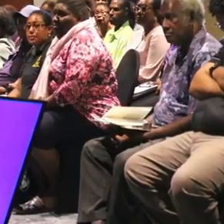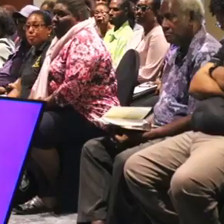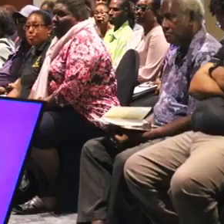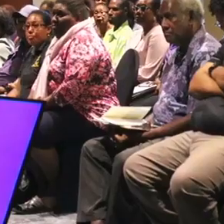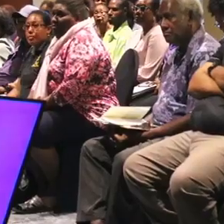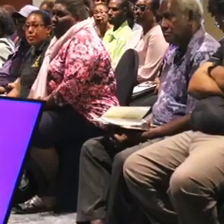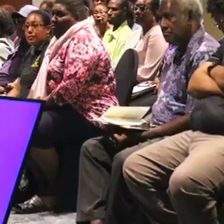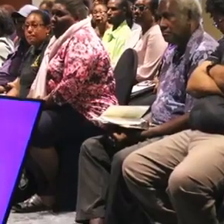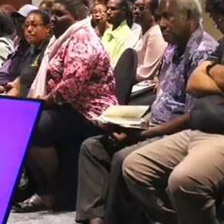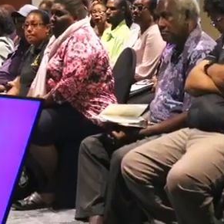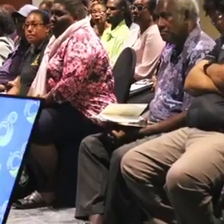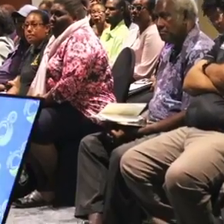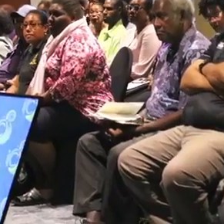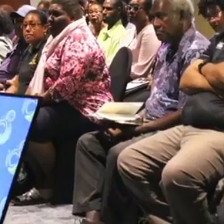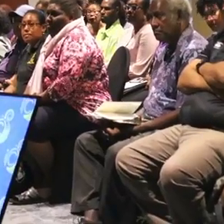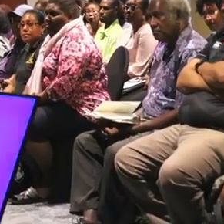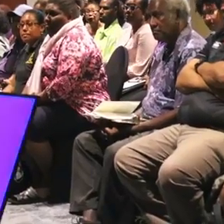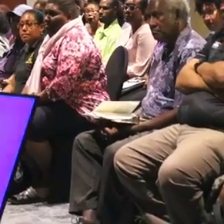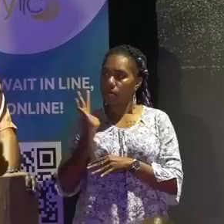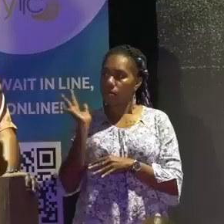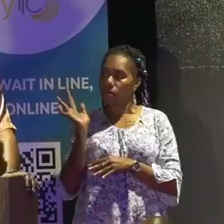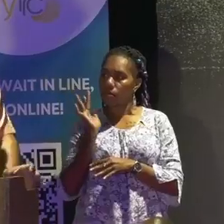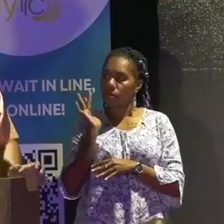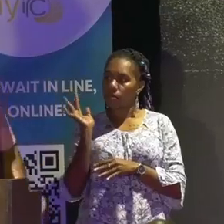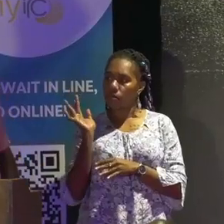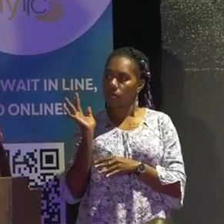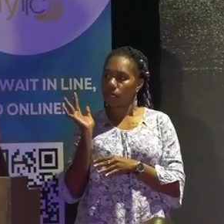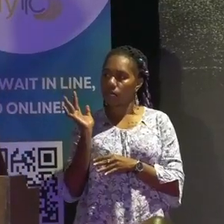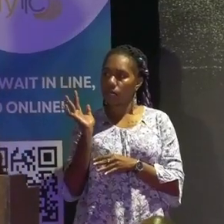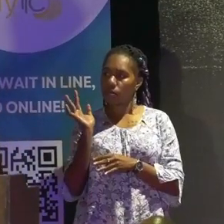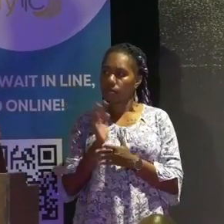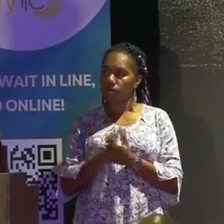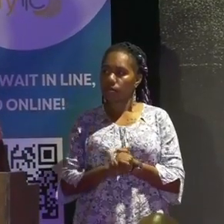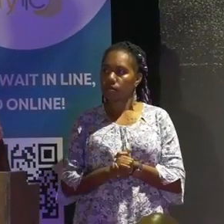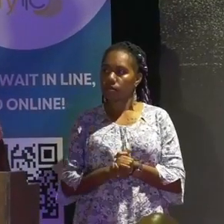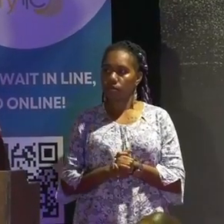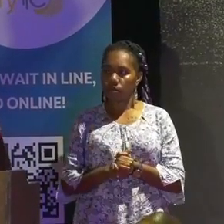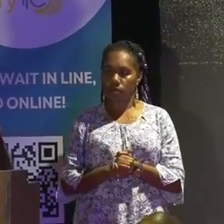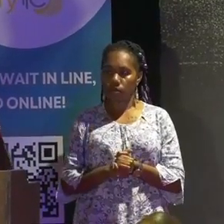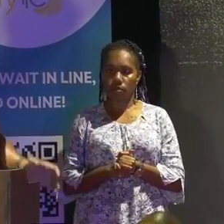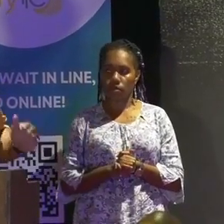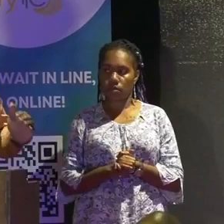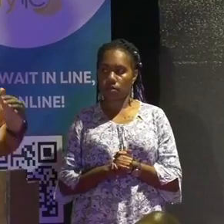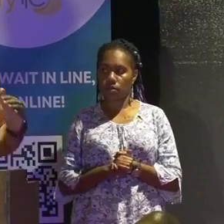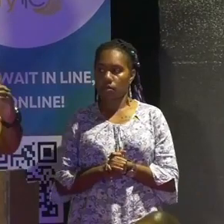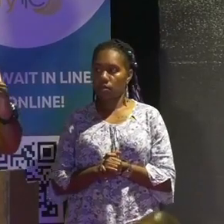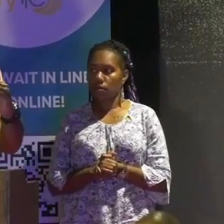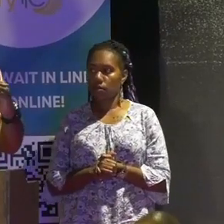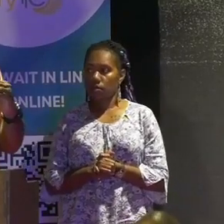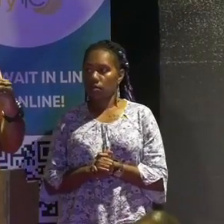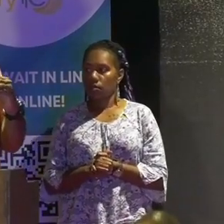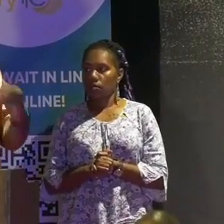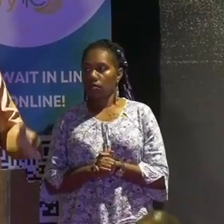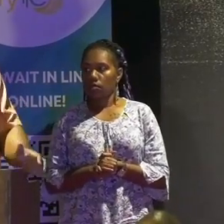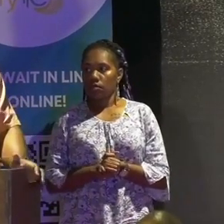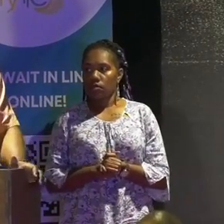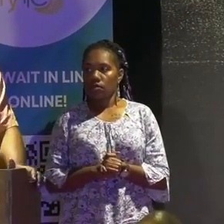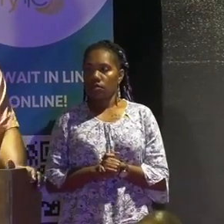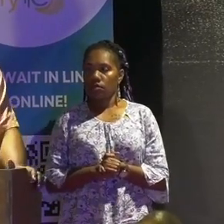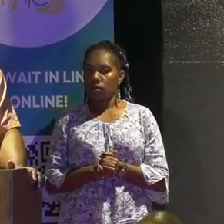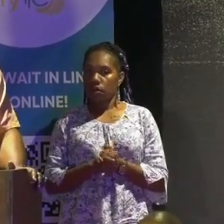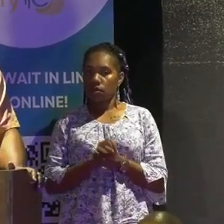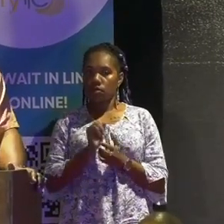whatever form that you are after, as well as the tax calculator. Everything is already